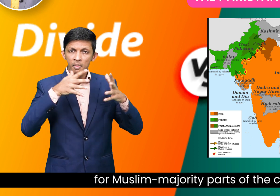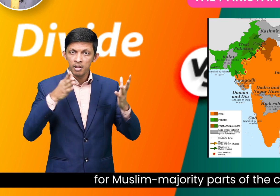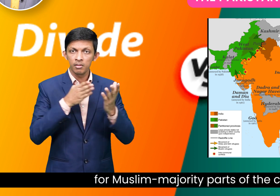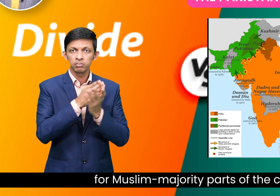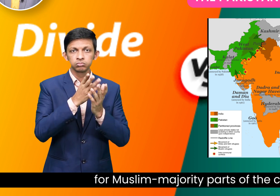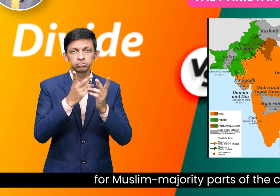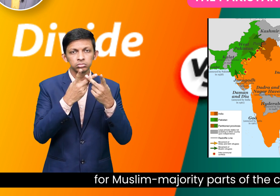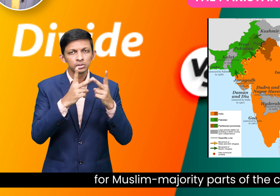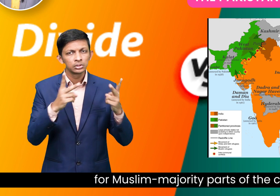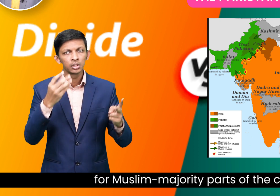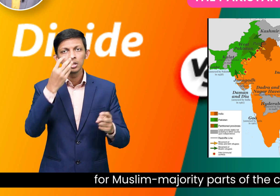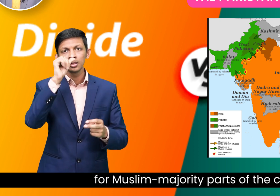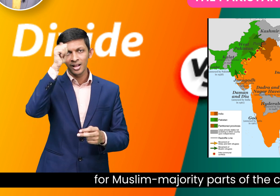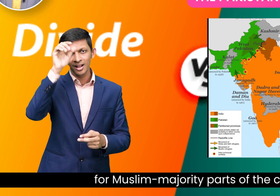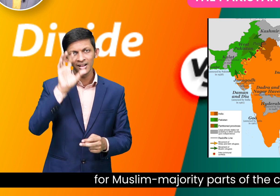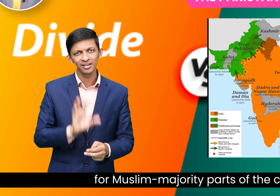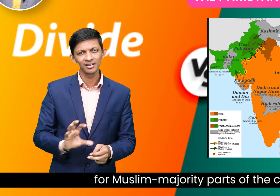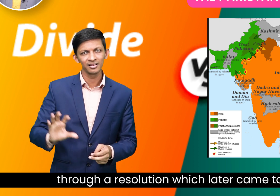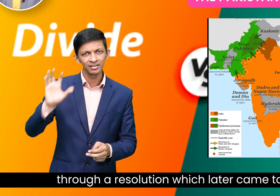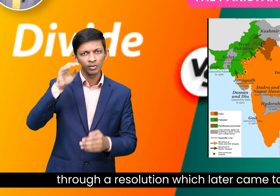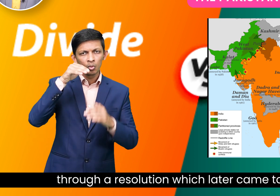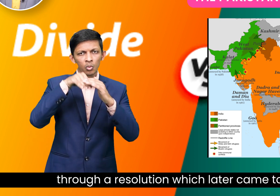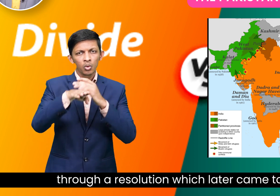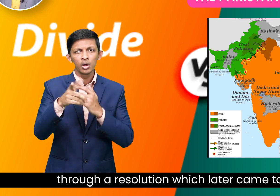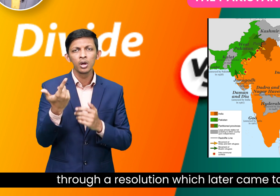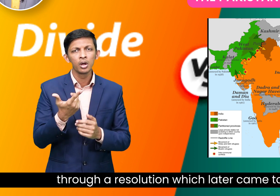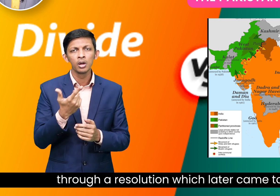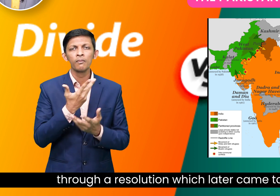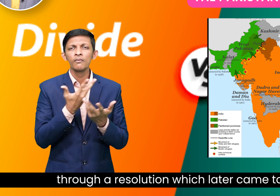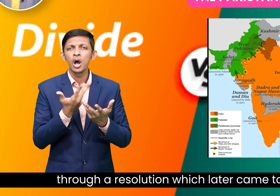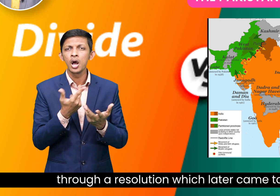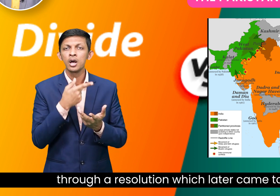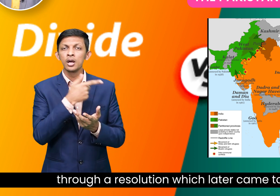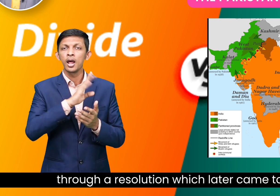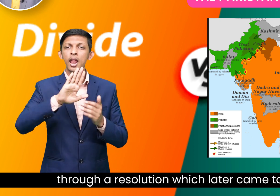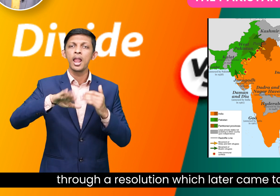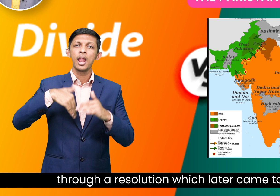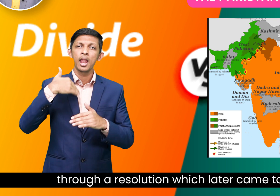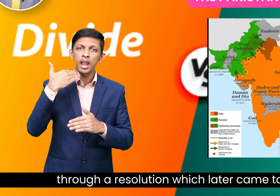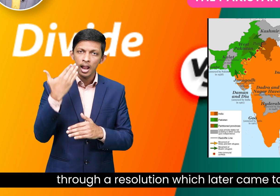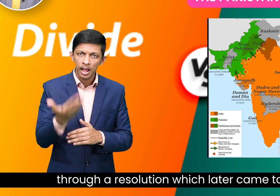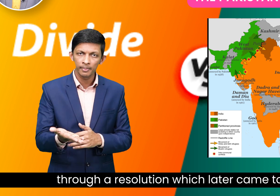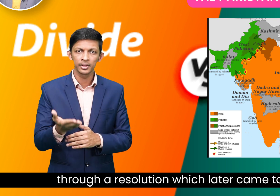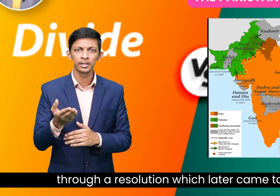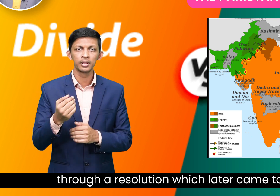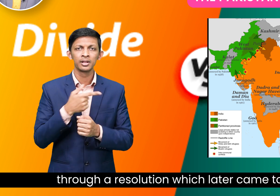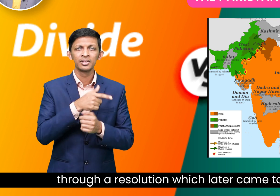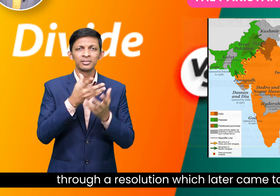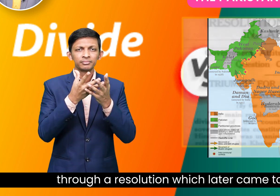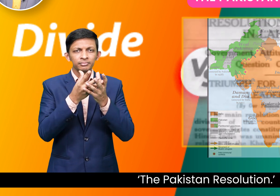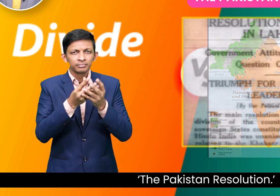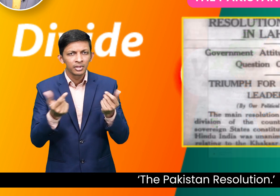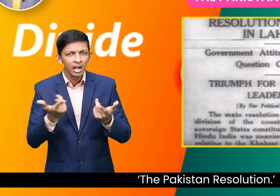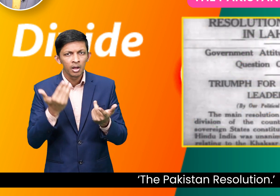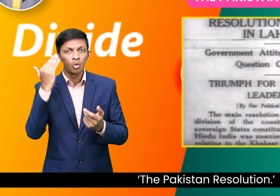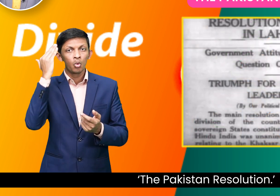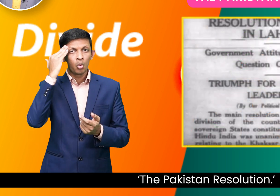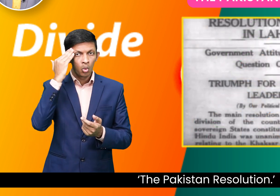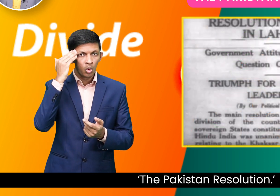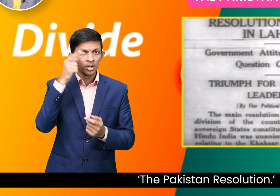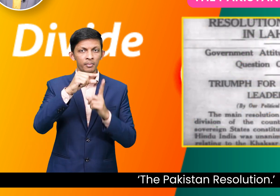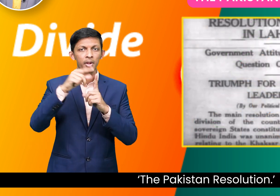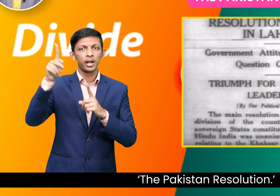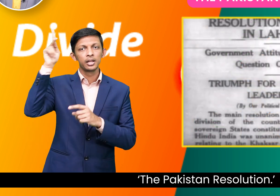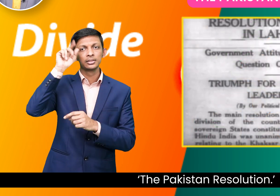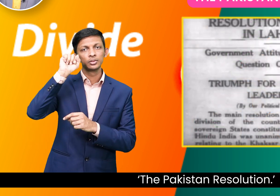majority parts of the country through a resolution which later came to be known as the